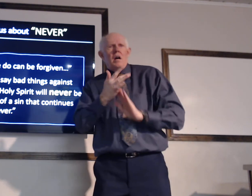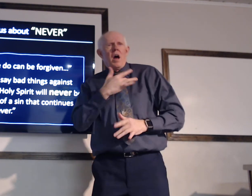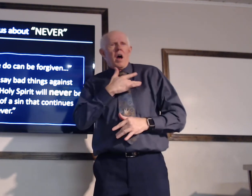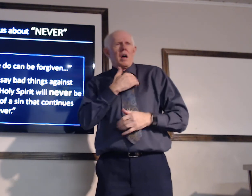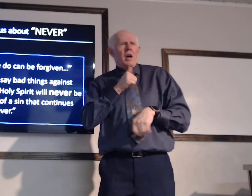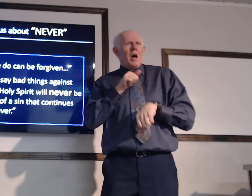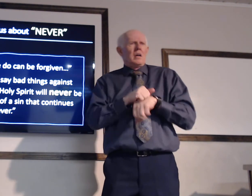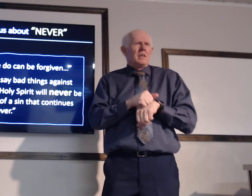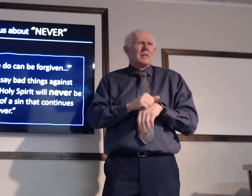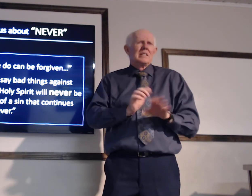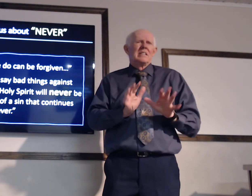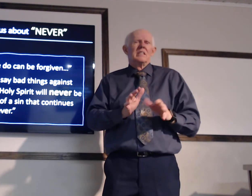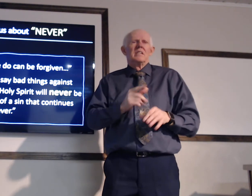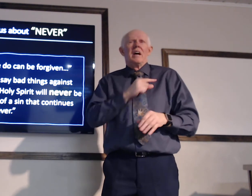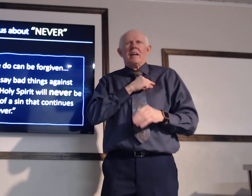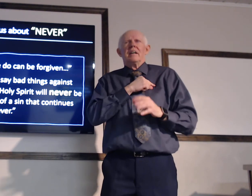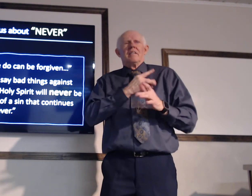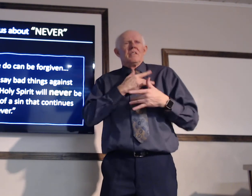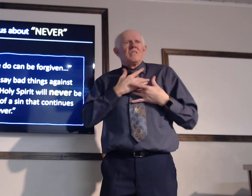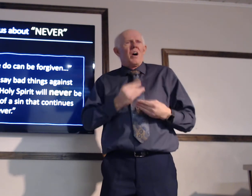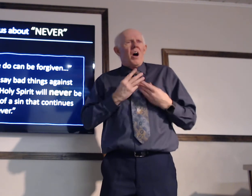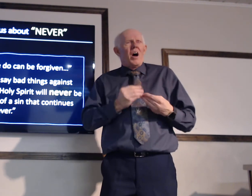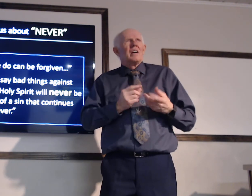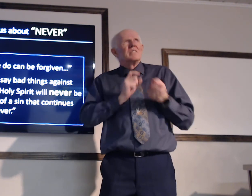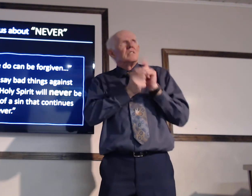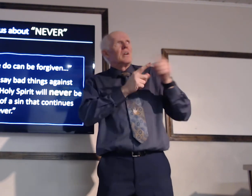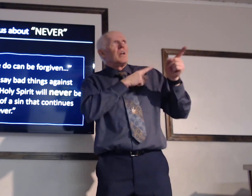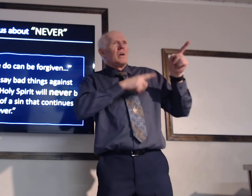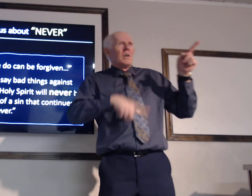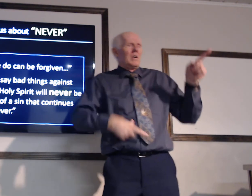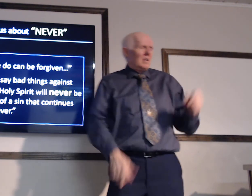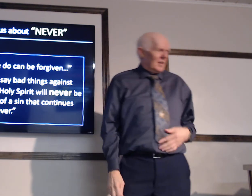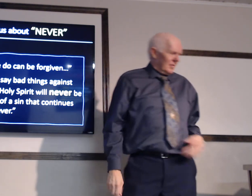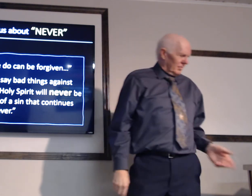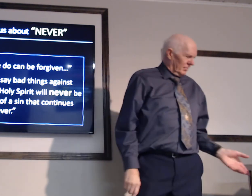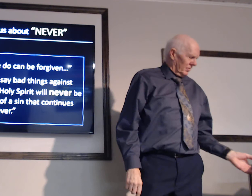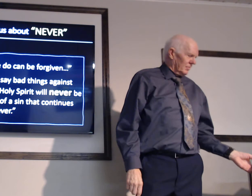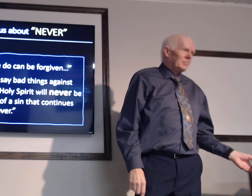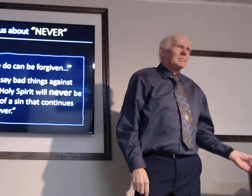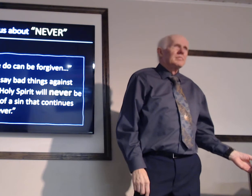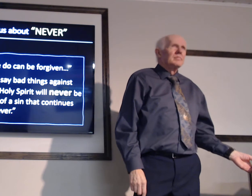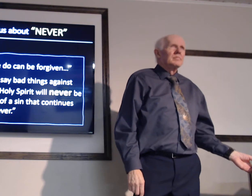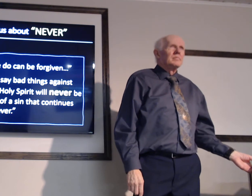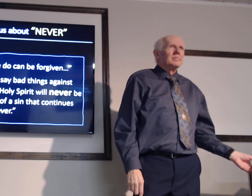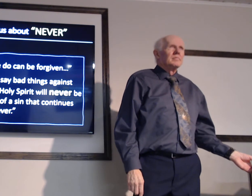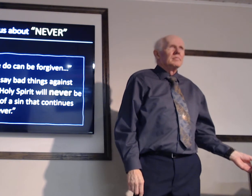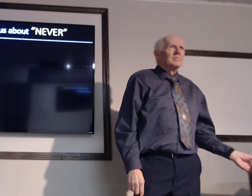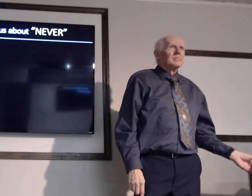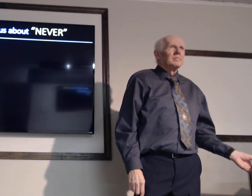But if our heart becomes hard, if we stay hard,